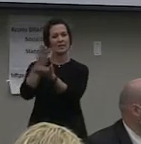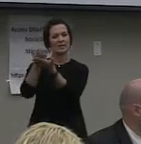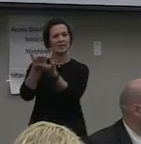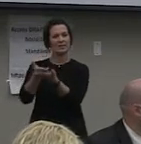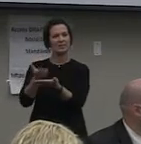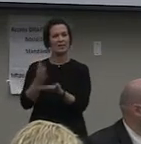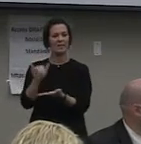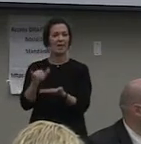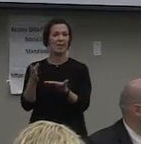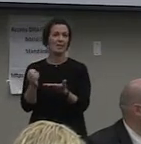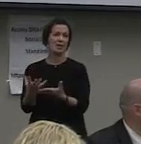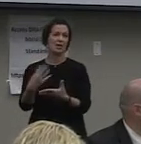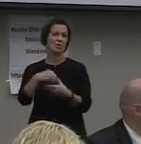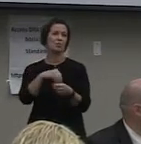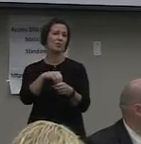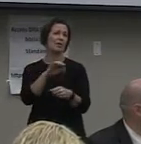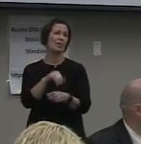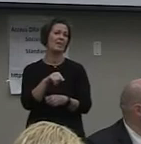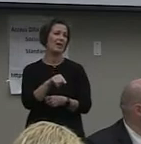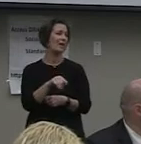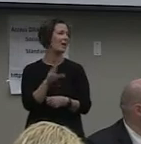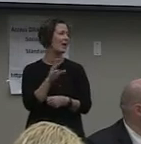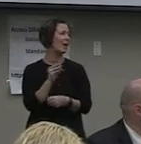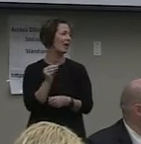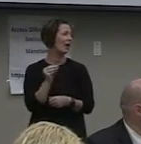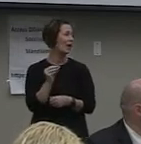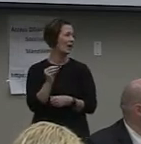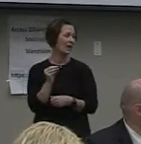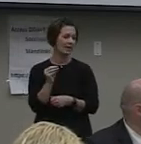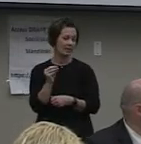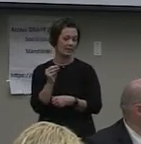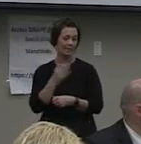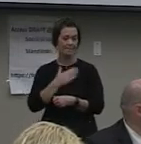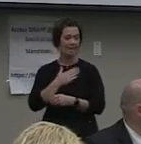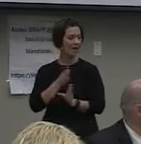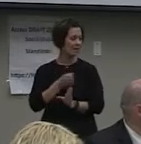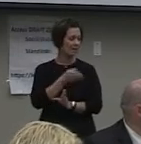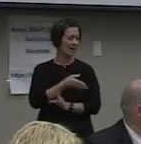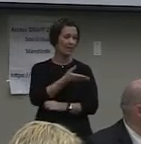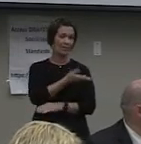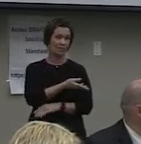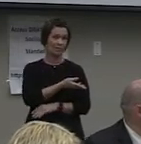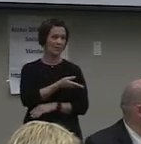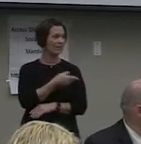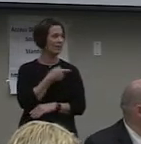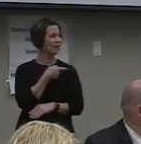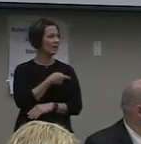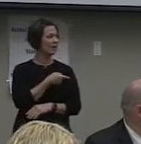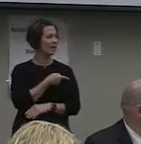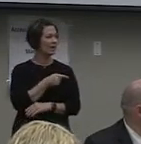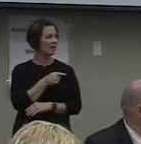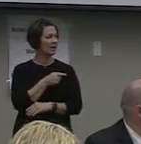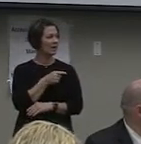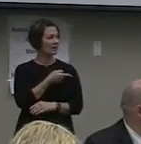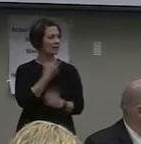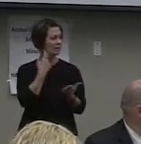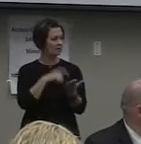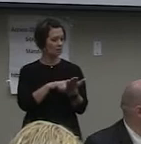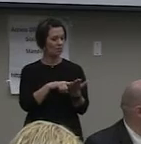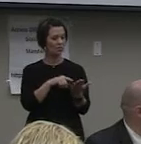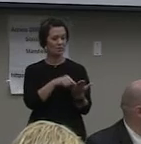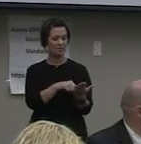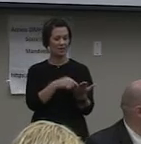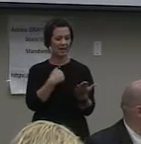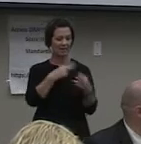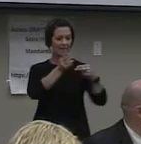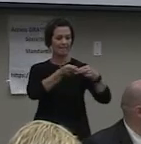that. Okay. And actually, my neighbor here, she's noticed that there is mention of it